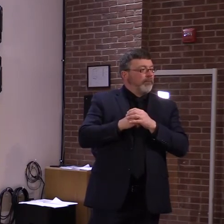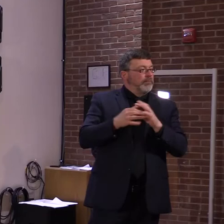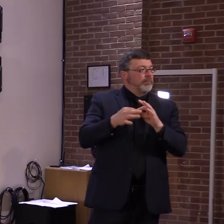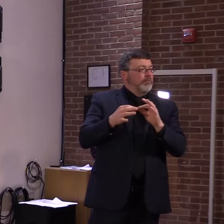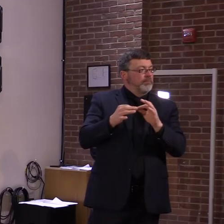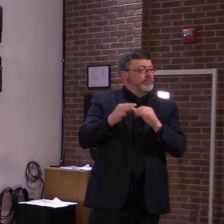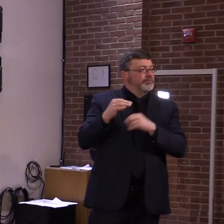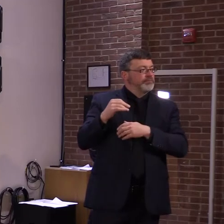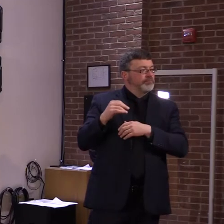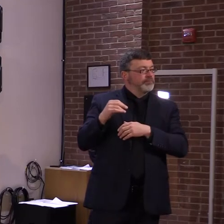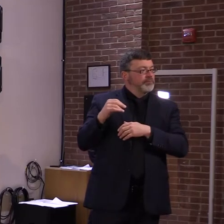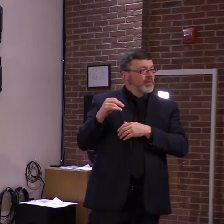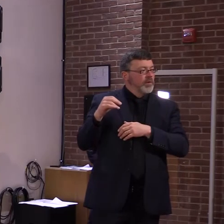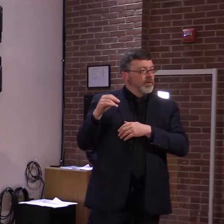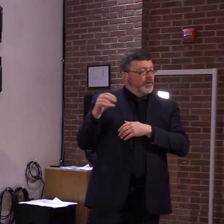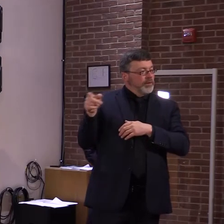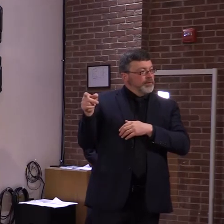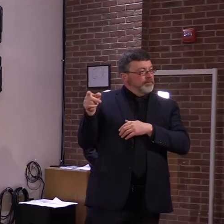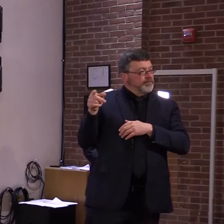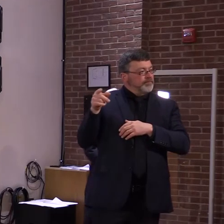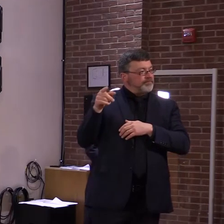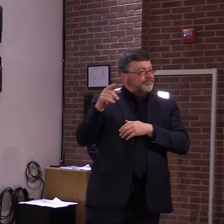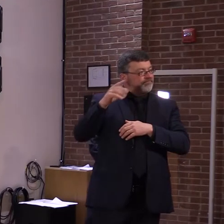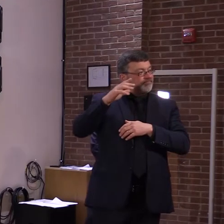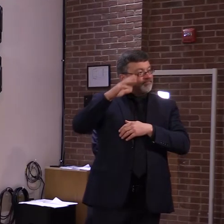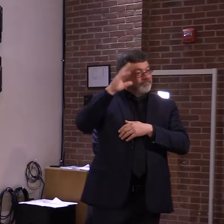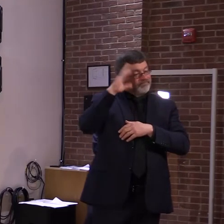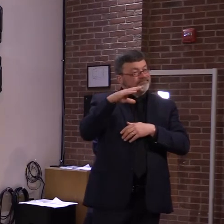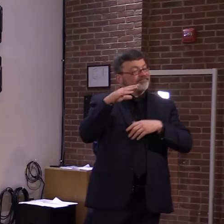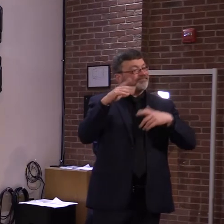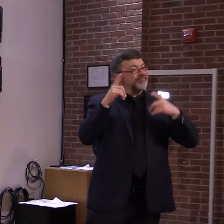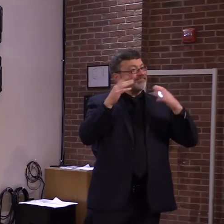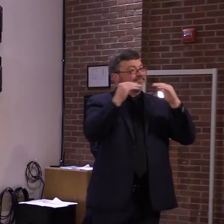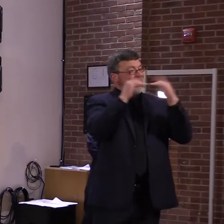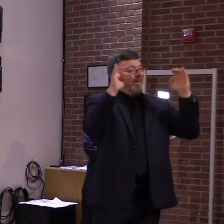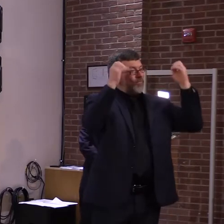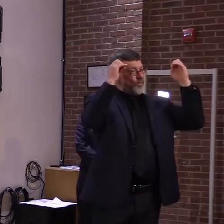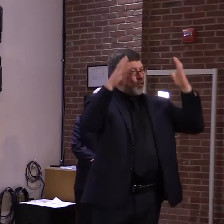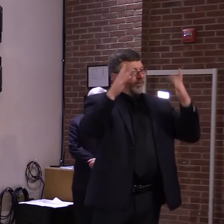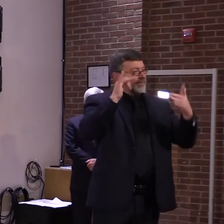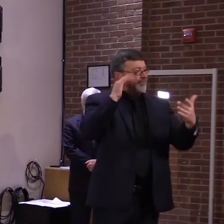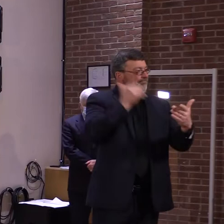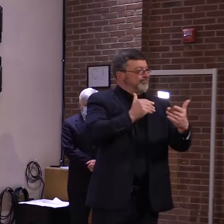sure, recalling state workers back to work in person.